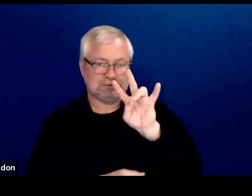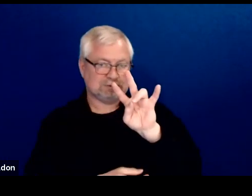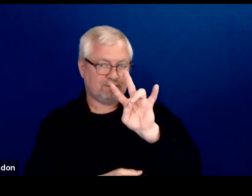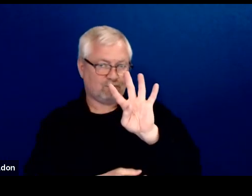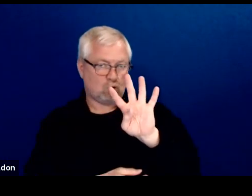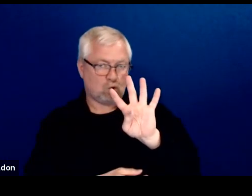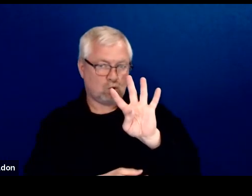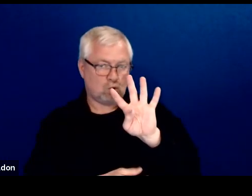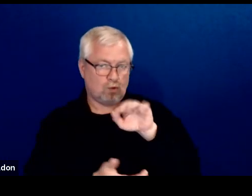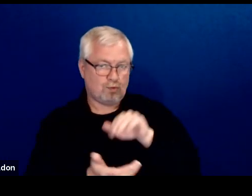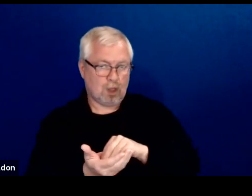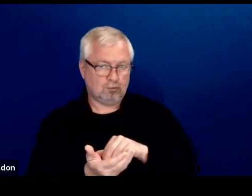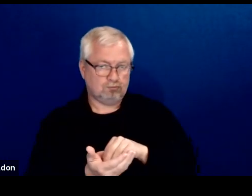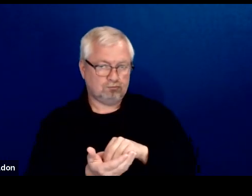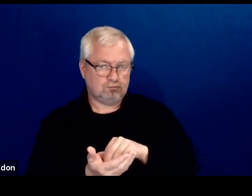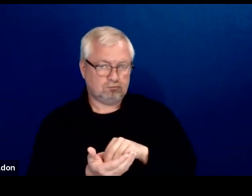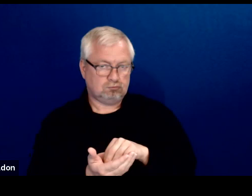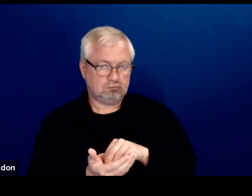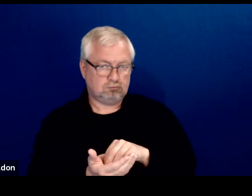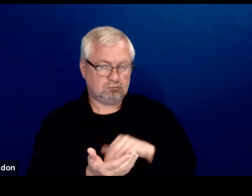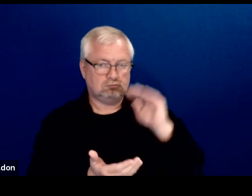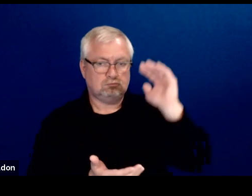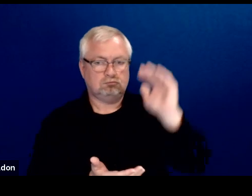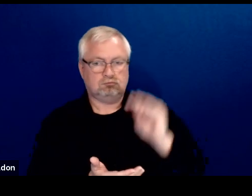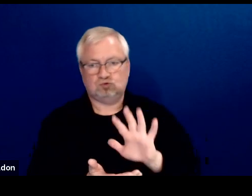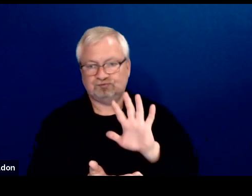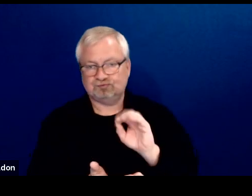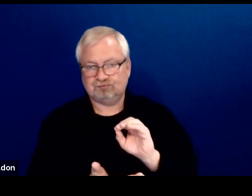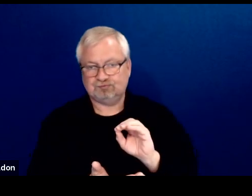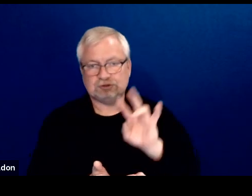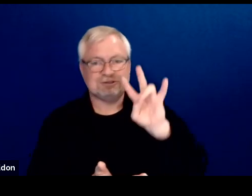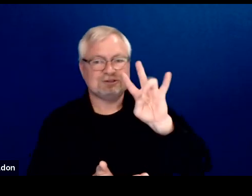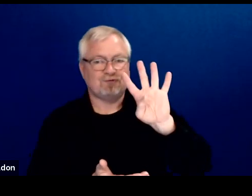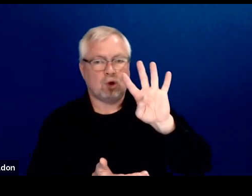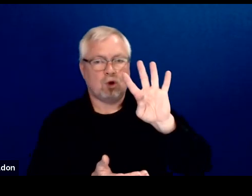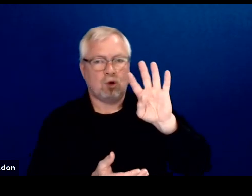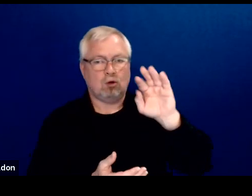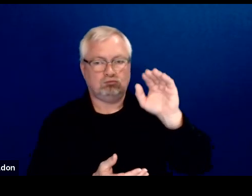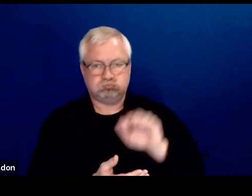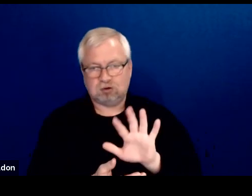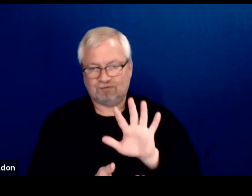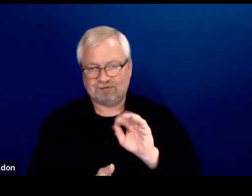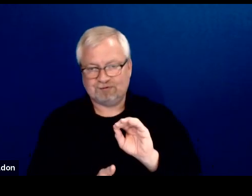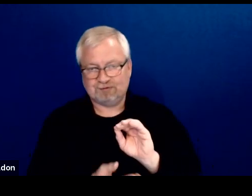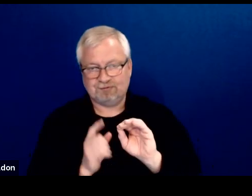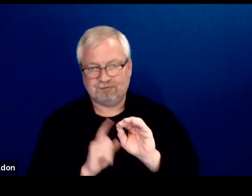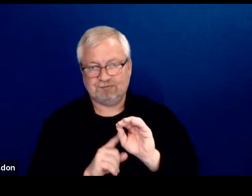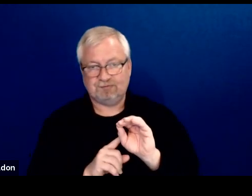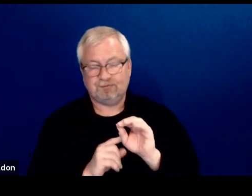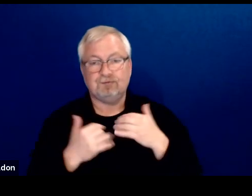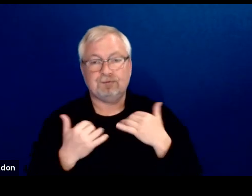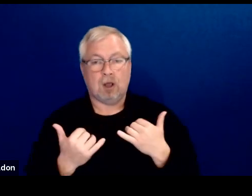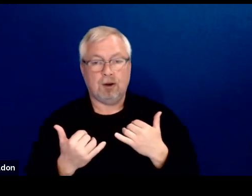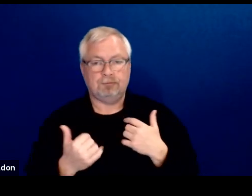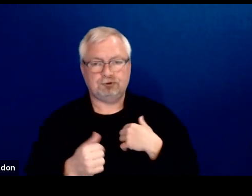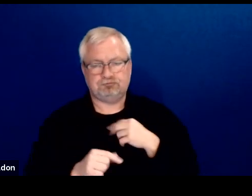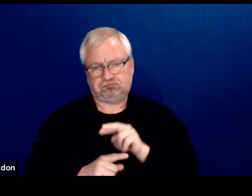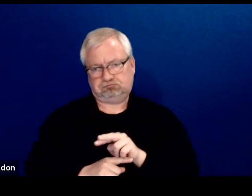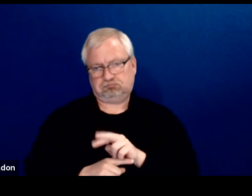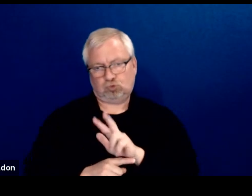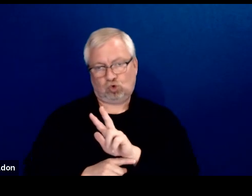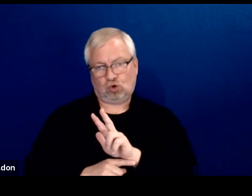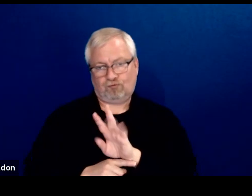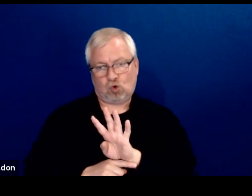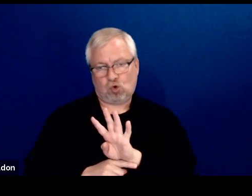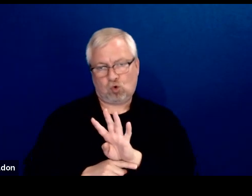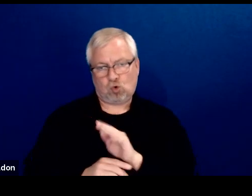wide range. So that would be like somewhere between 34 on the low end and 68 on the high end. The governor spoke